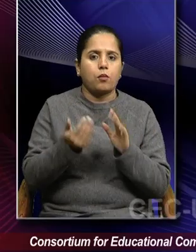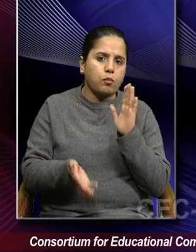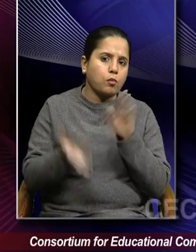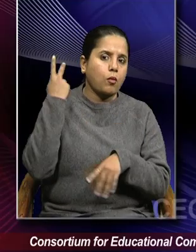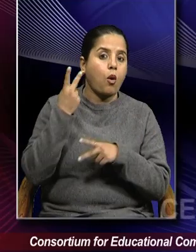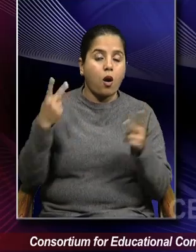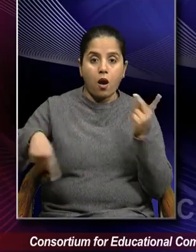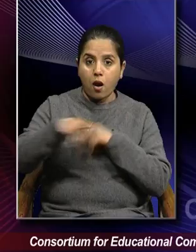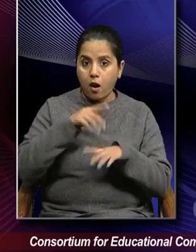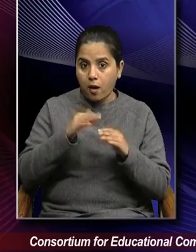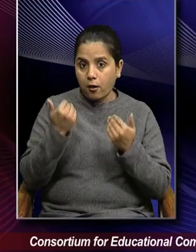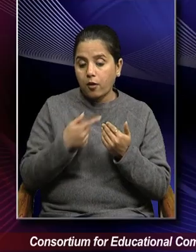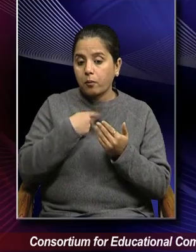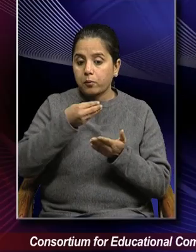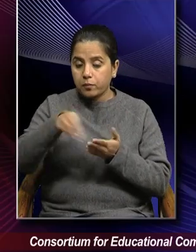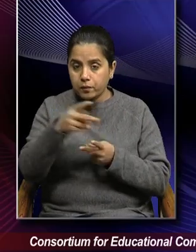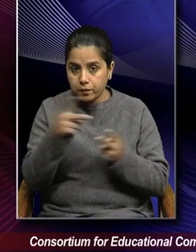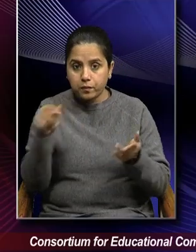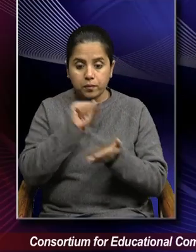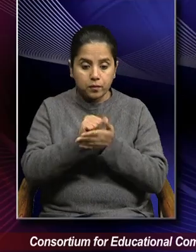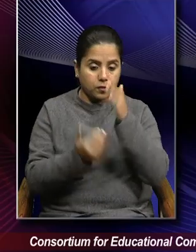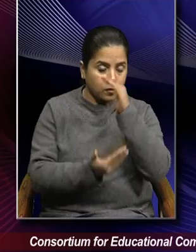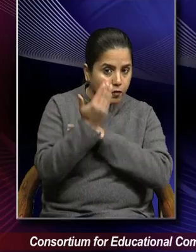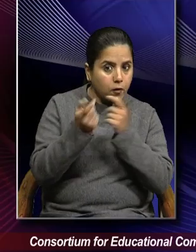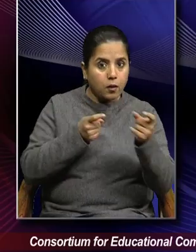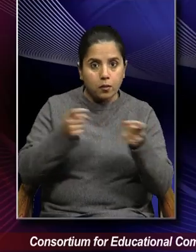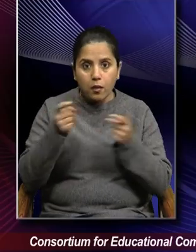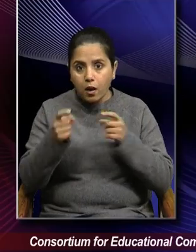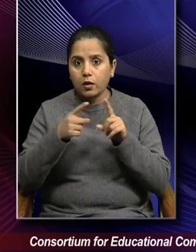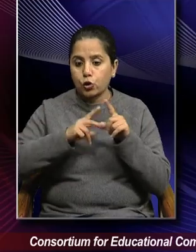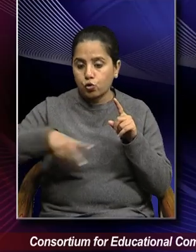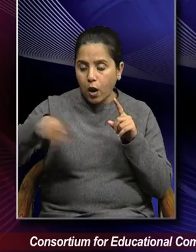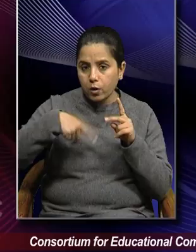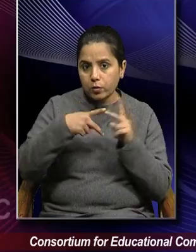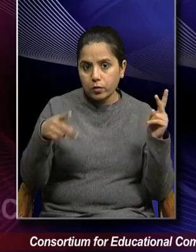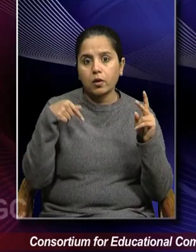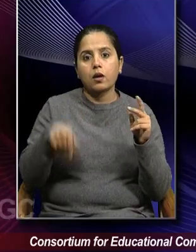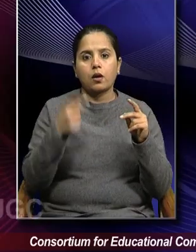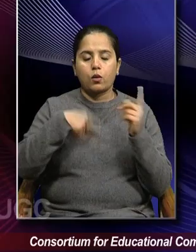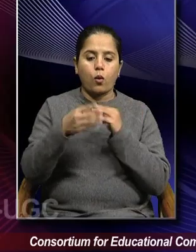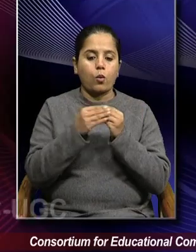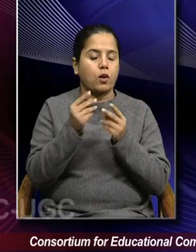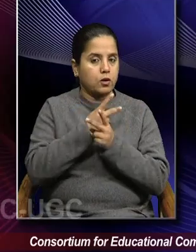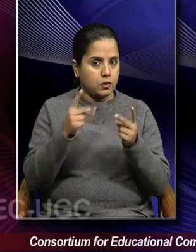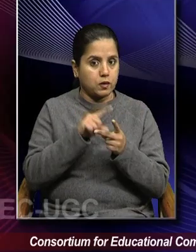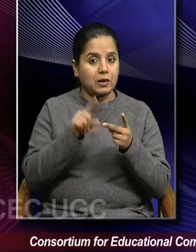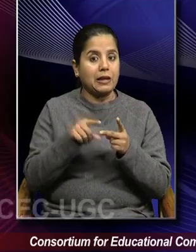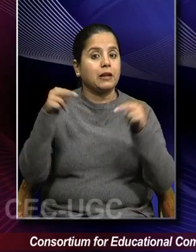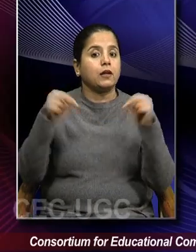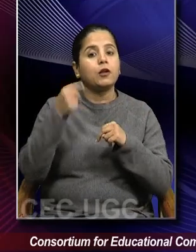which is being incurred on printing and managing and transporting the physical currency. The second is need